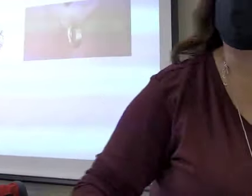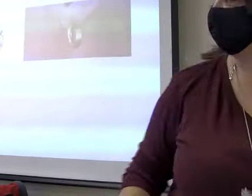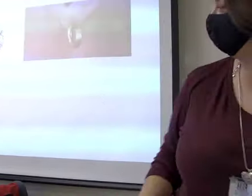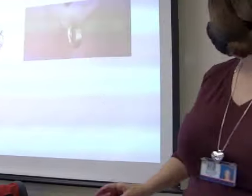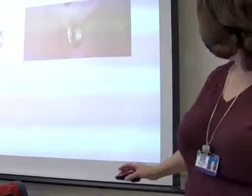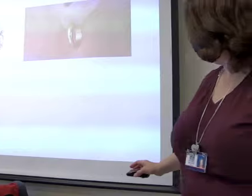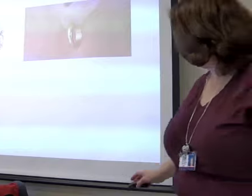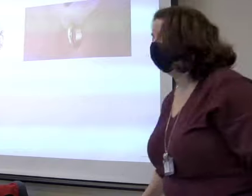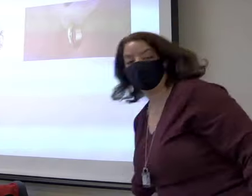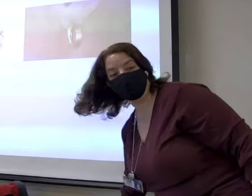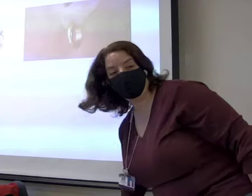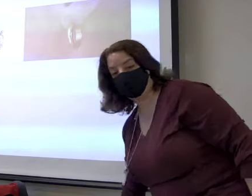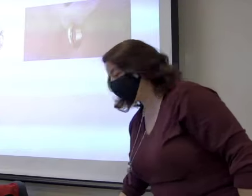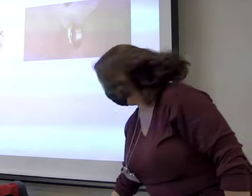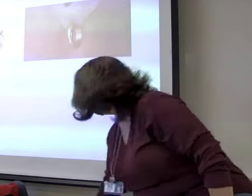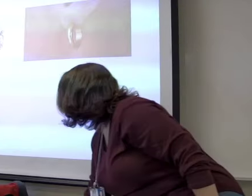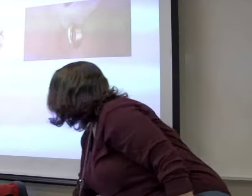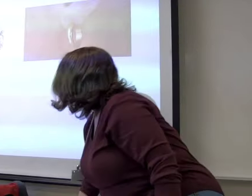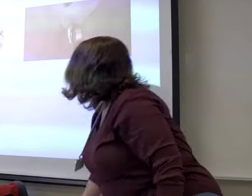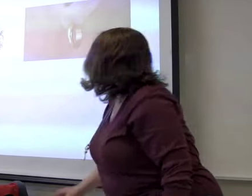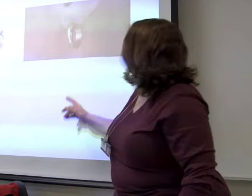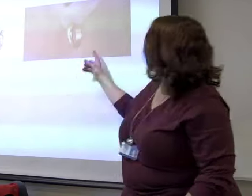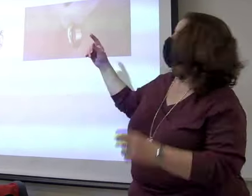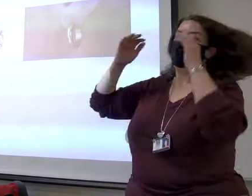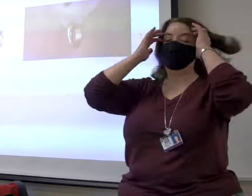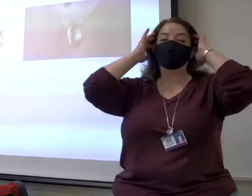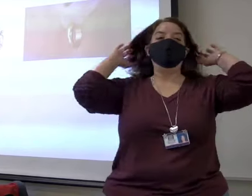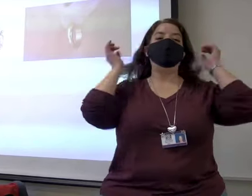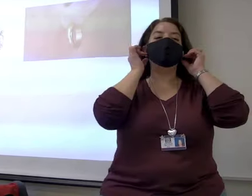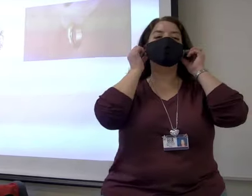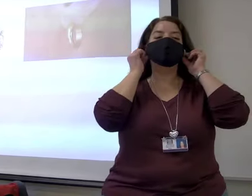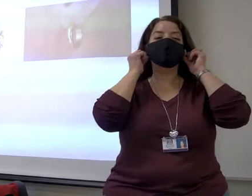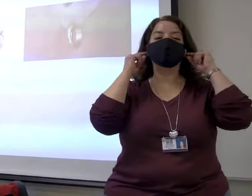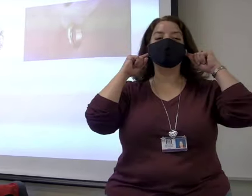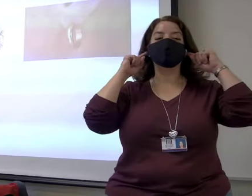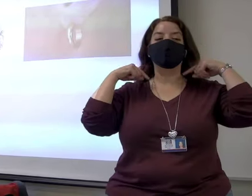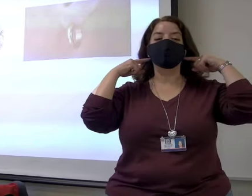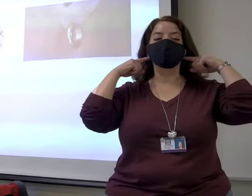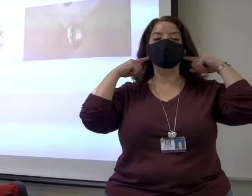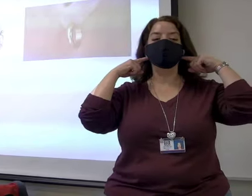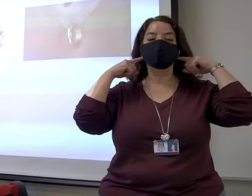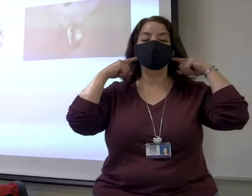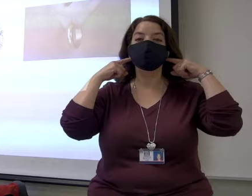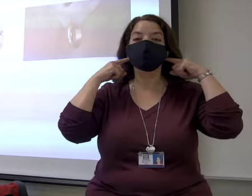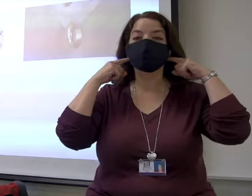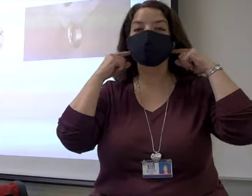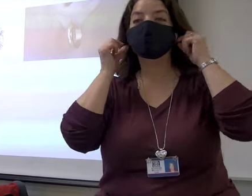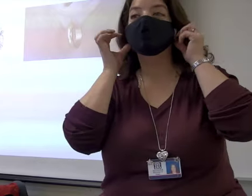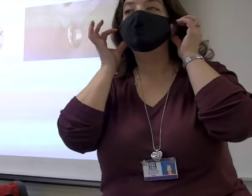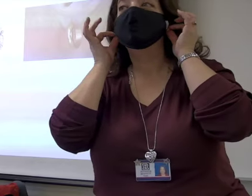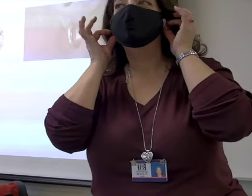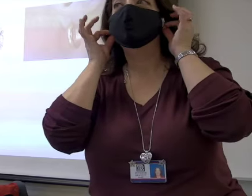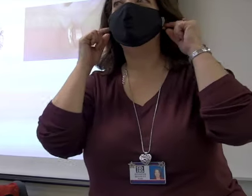mouse. Let me find something else. Okay, but you might have earrings that are hoops. Right? Earrings